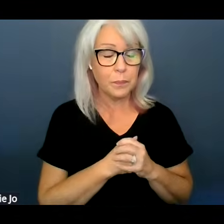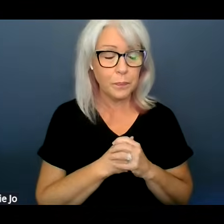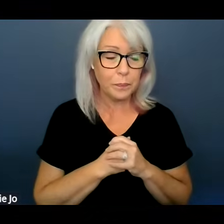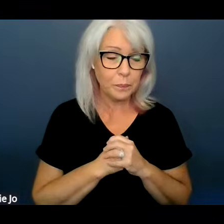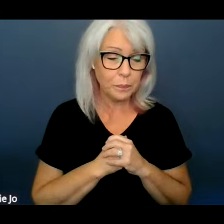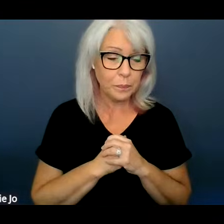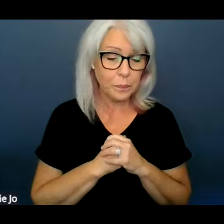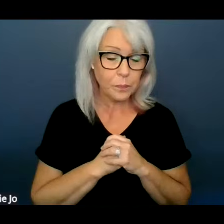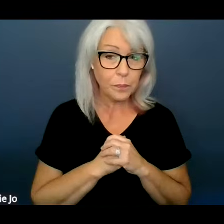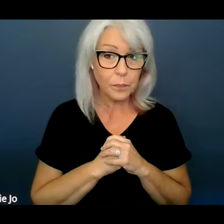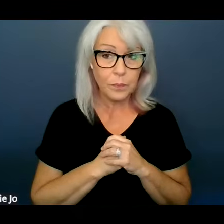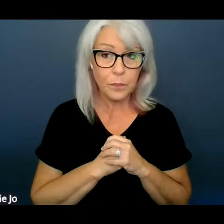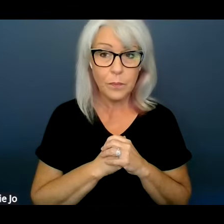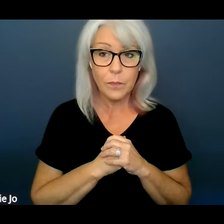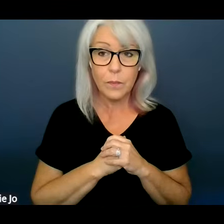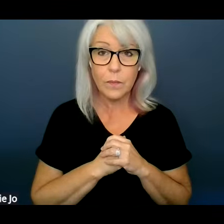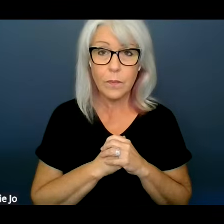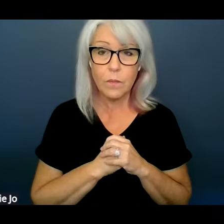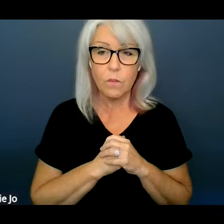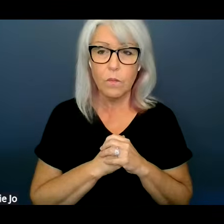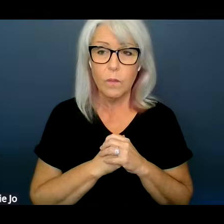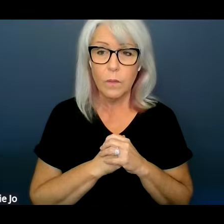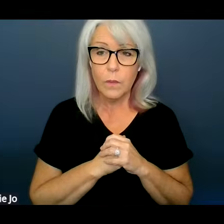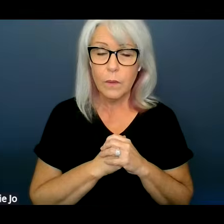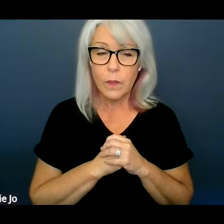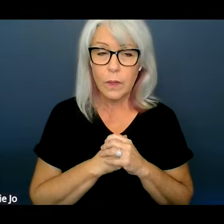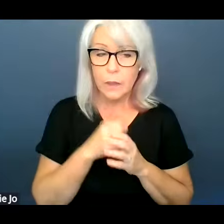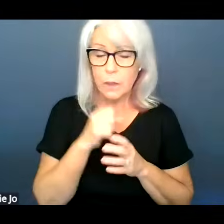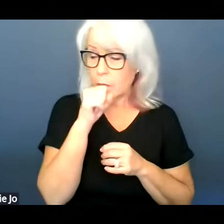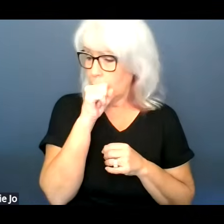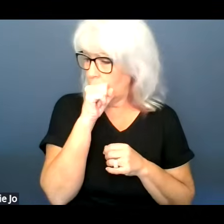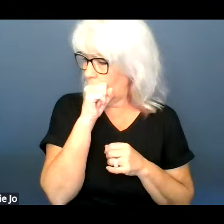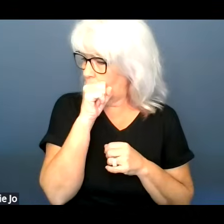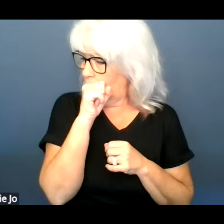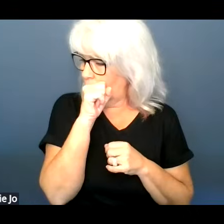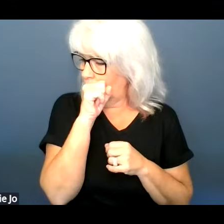Okay. As are we. Um,